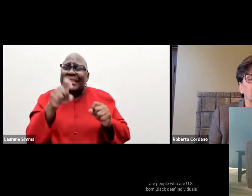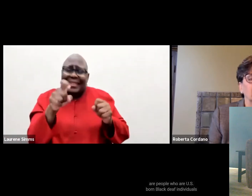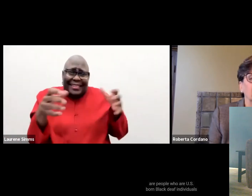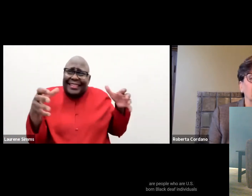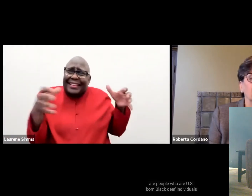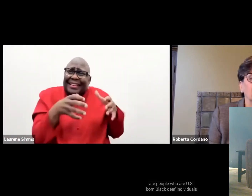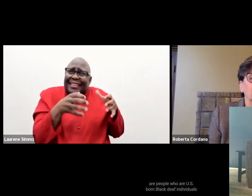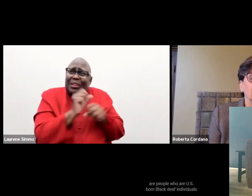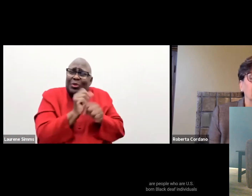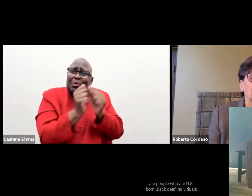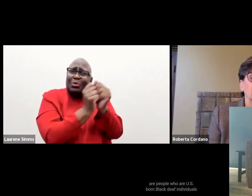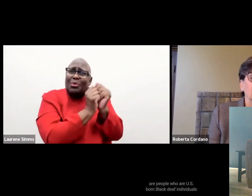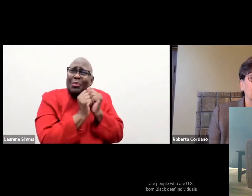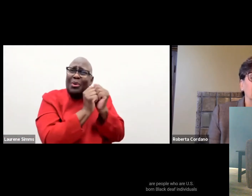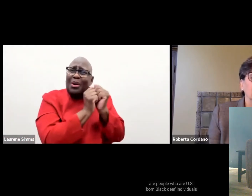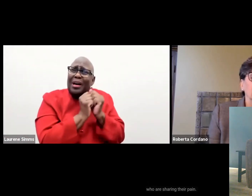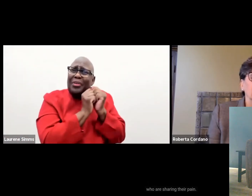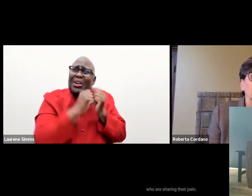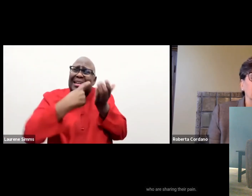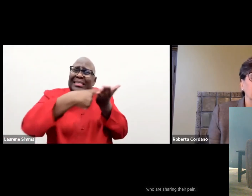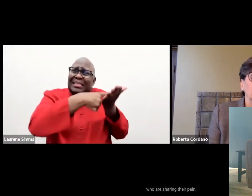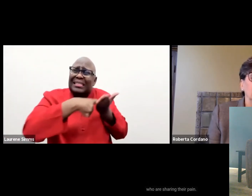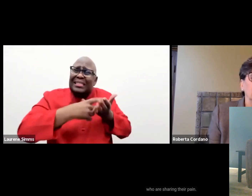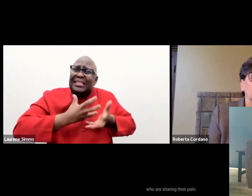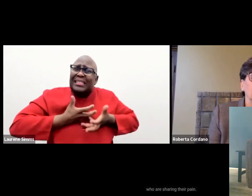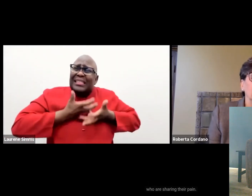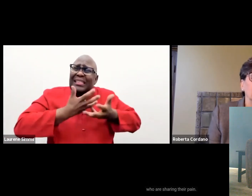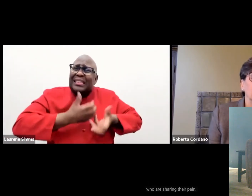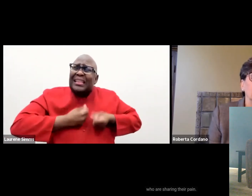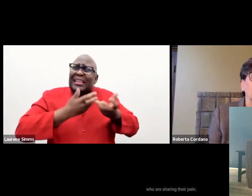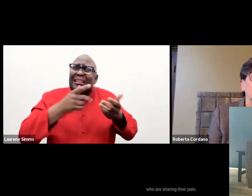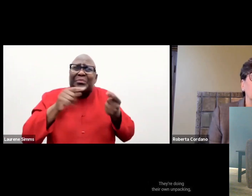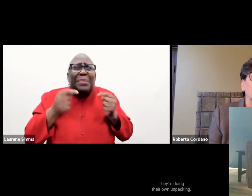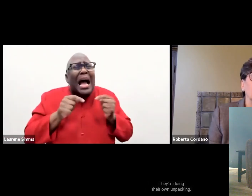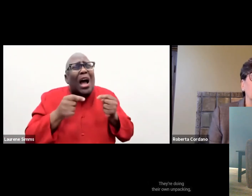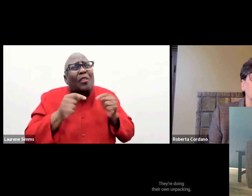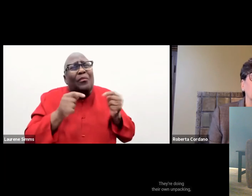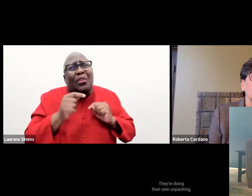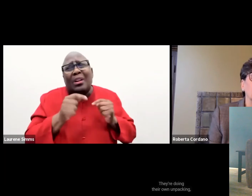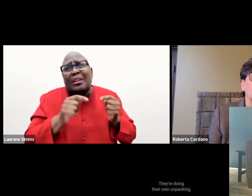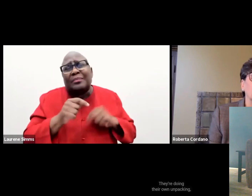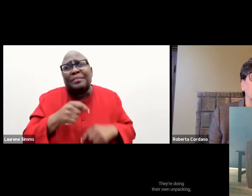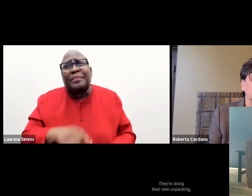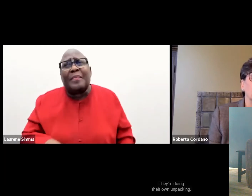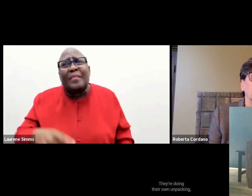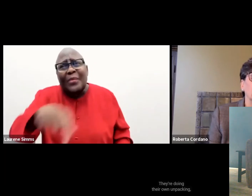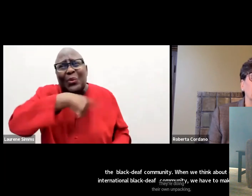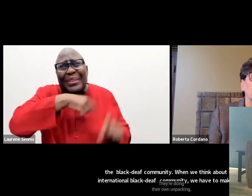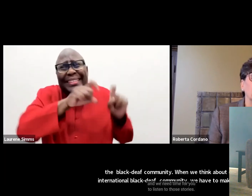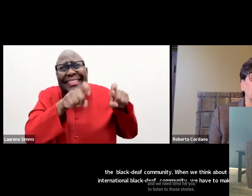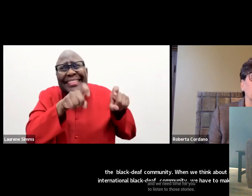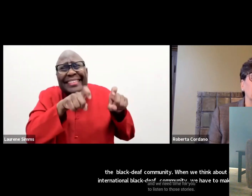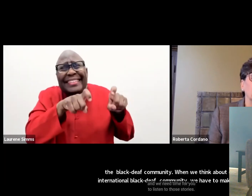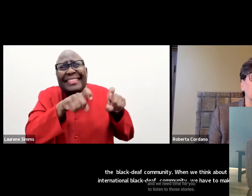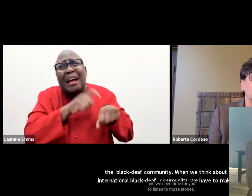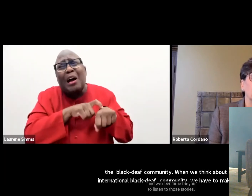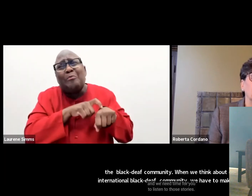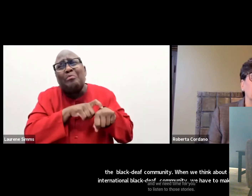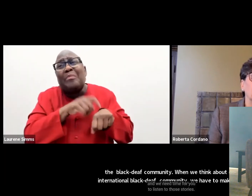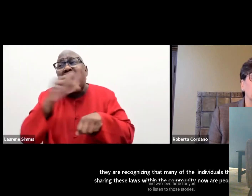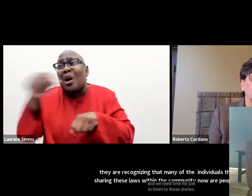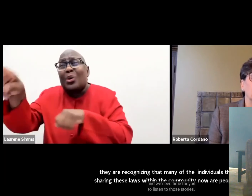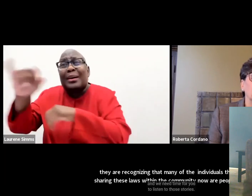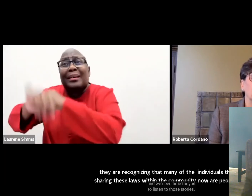community. We need to work together to express these feelings and